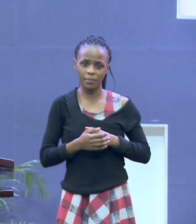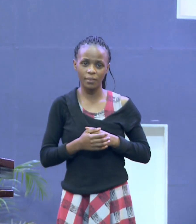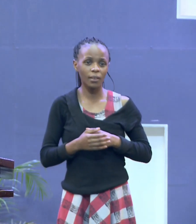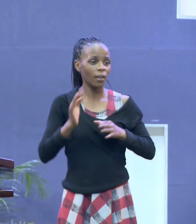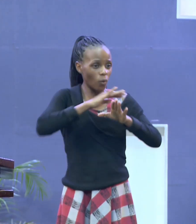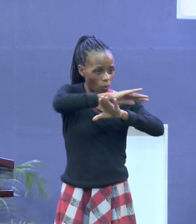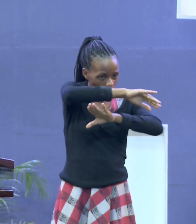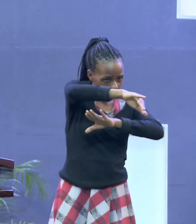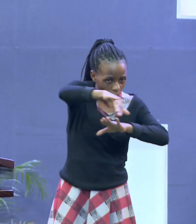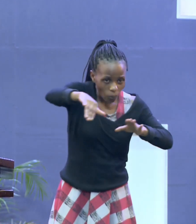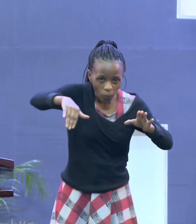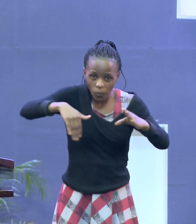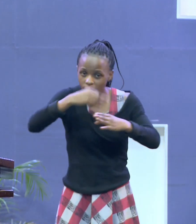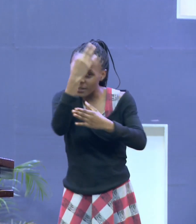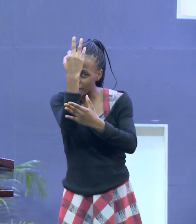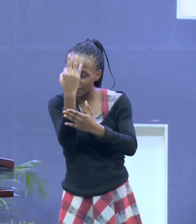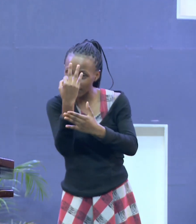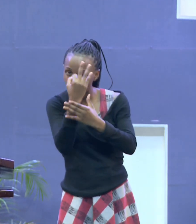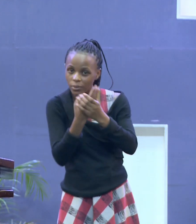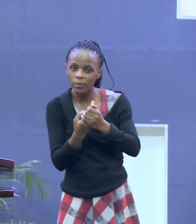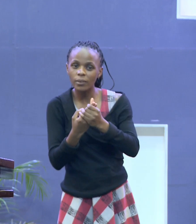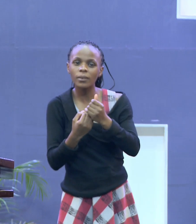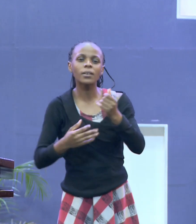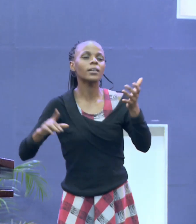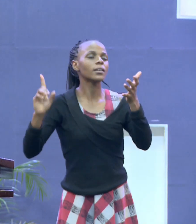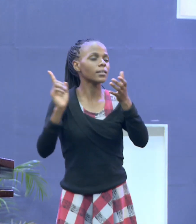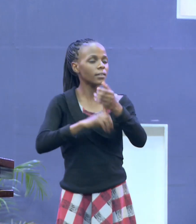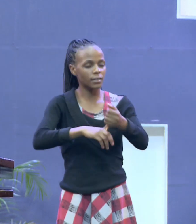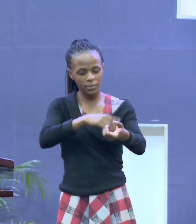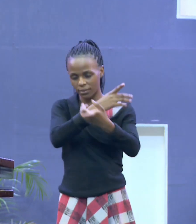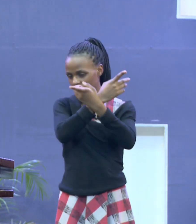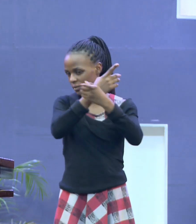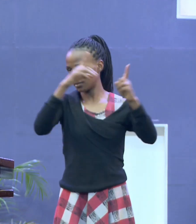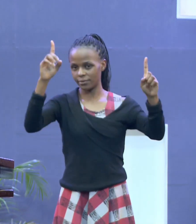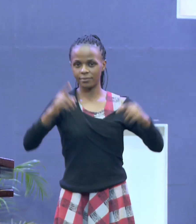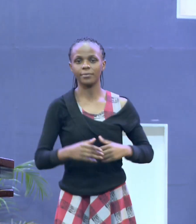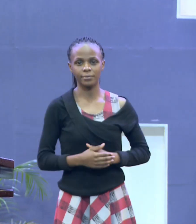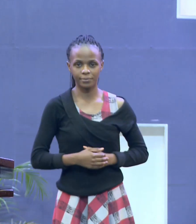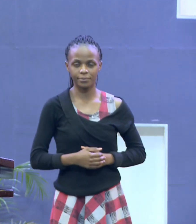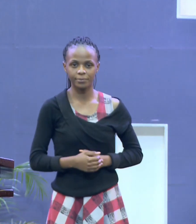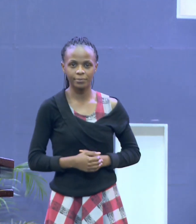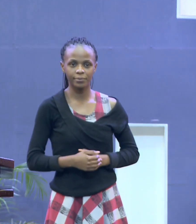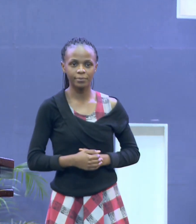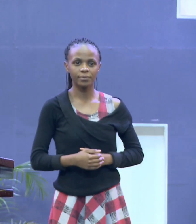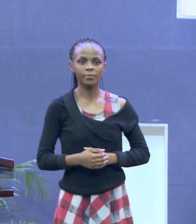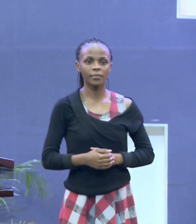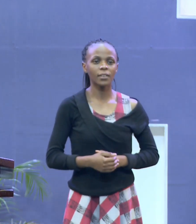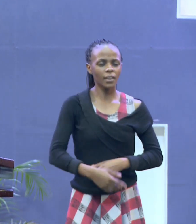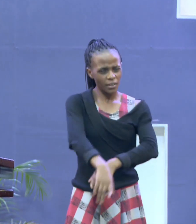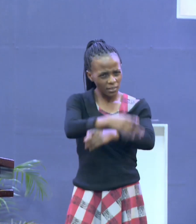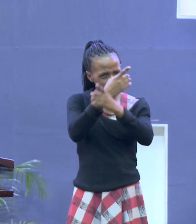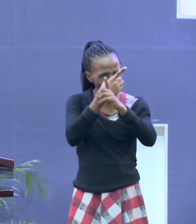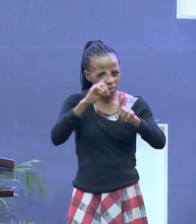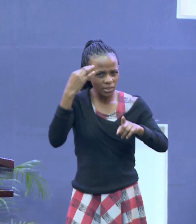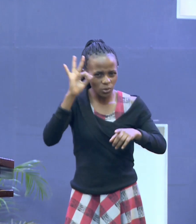Ebitundu ebyo nebisatu. Those three parts. Bifuna kye tuyita deliverance. All receive deliverance. Deliverance y'omwoyo